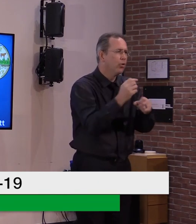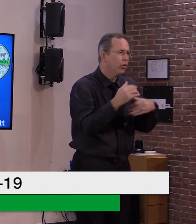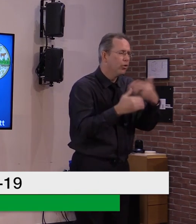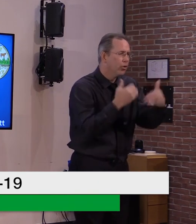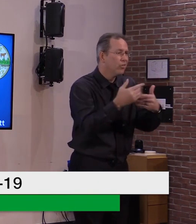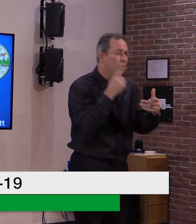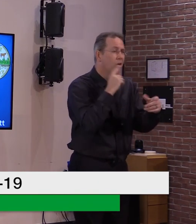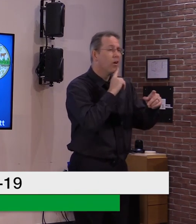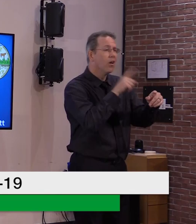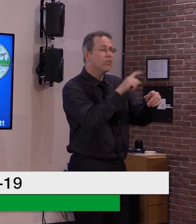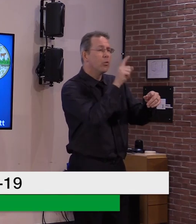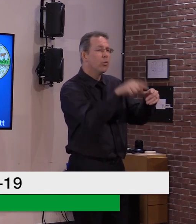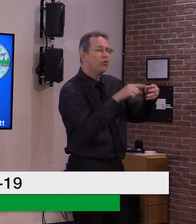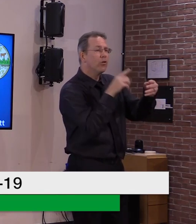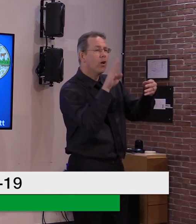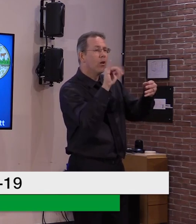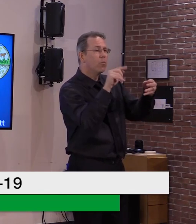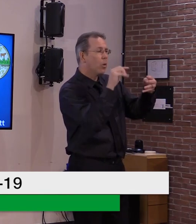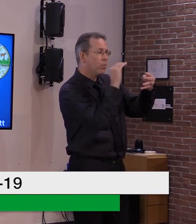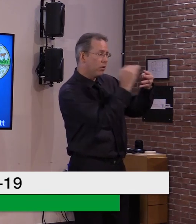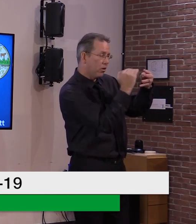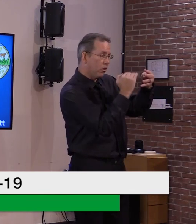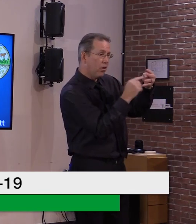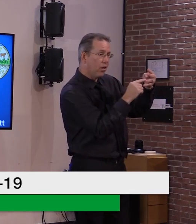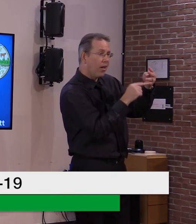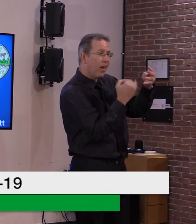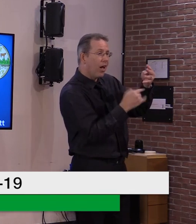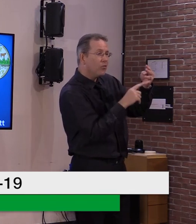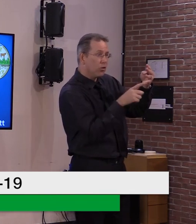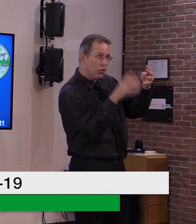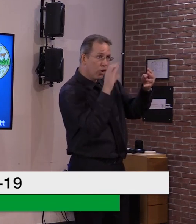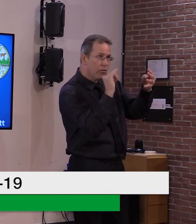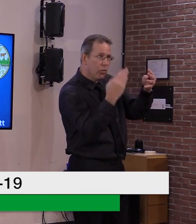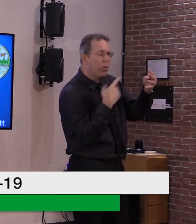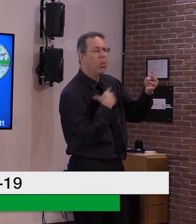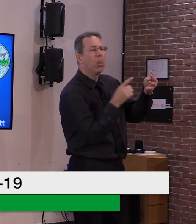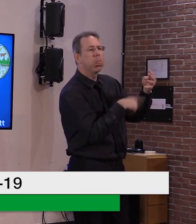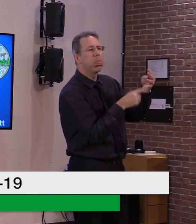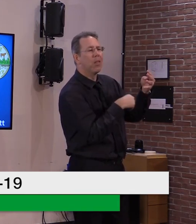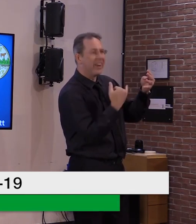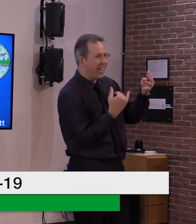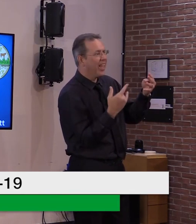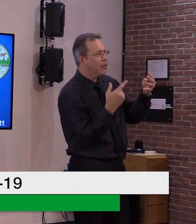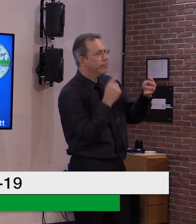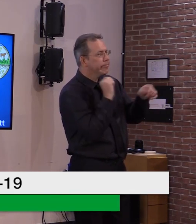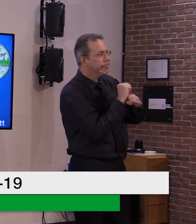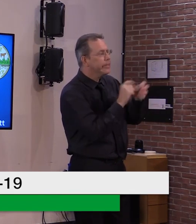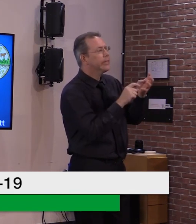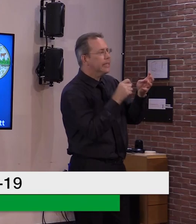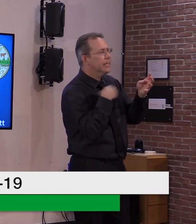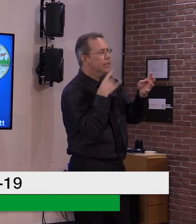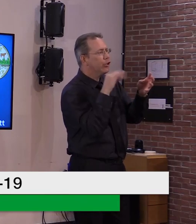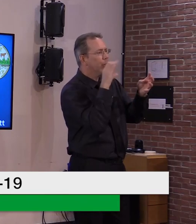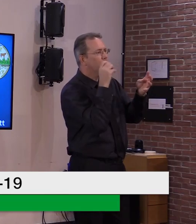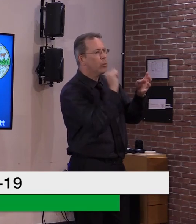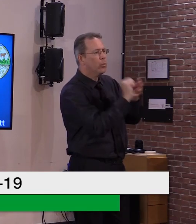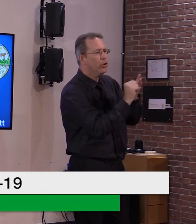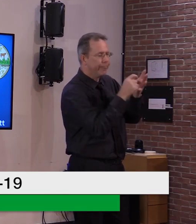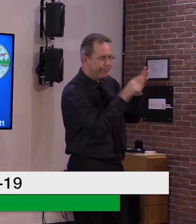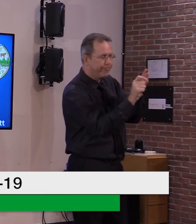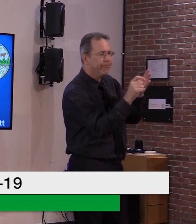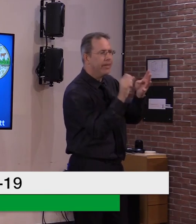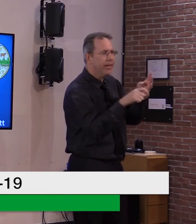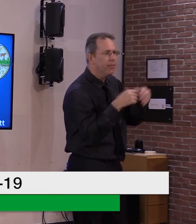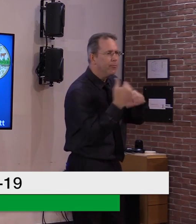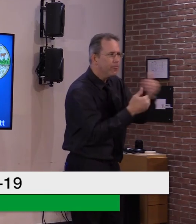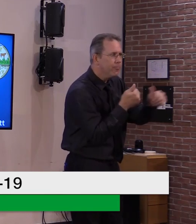people who are on unemployment right now if they are are physically able to be looking for work and accepting work they should be doing so